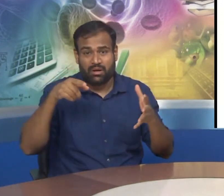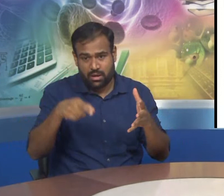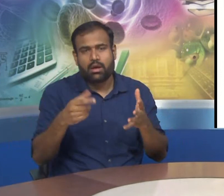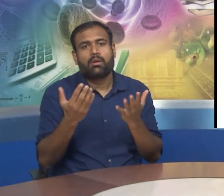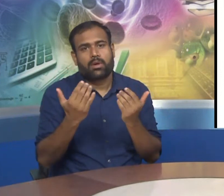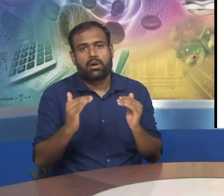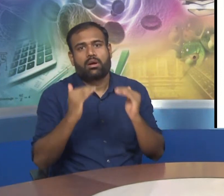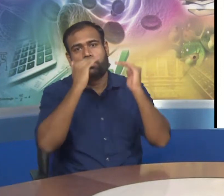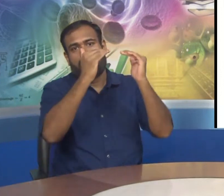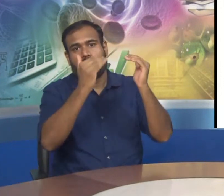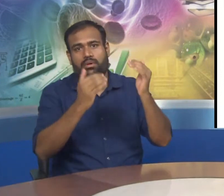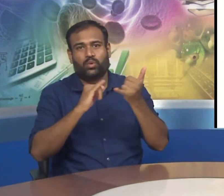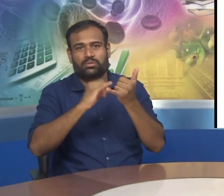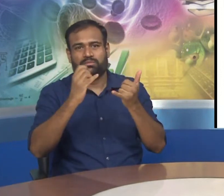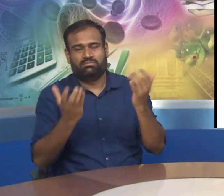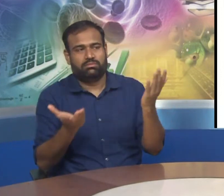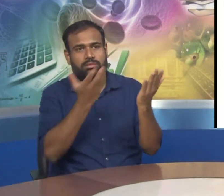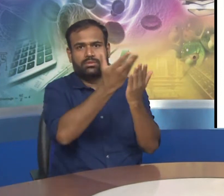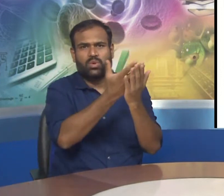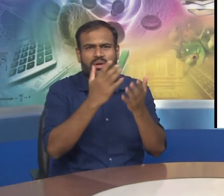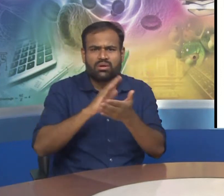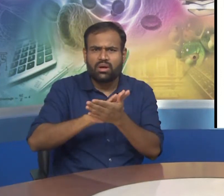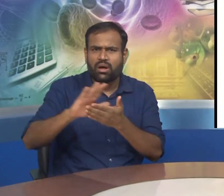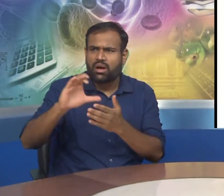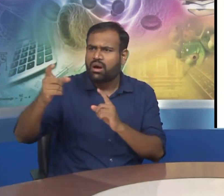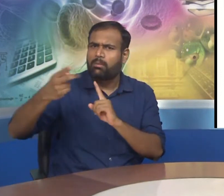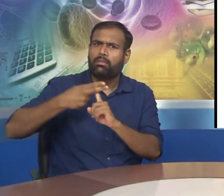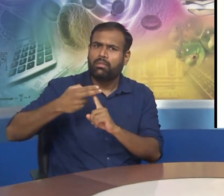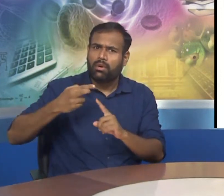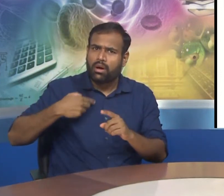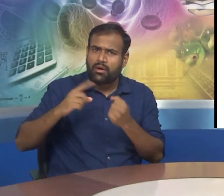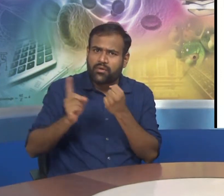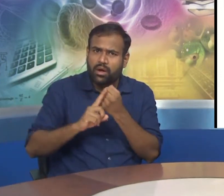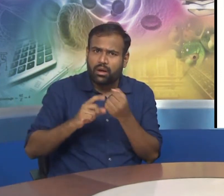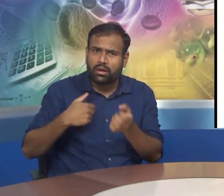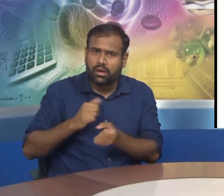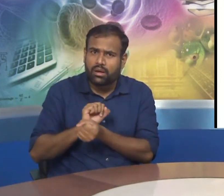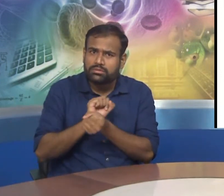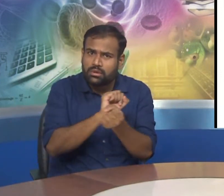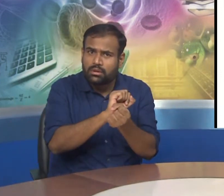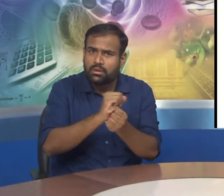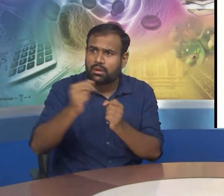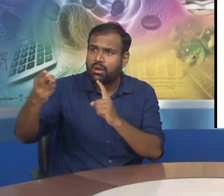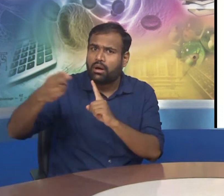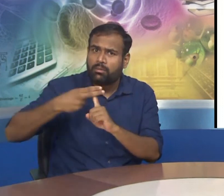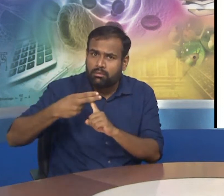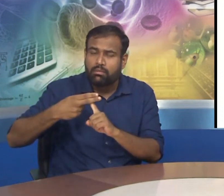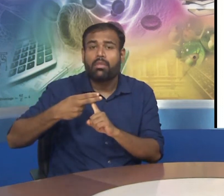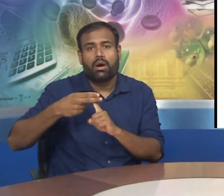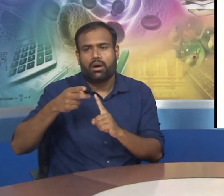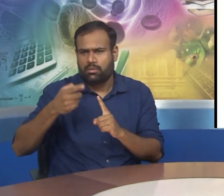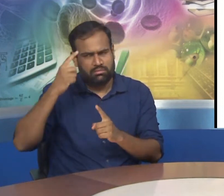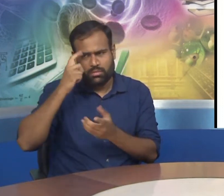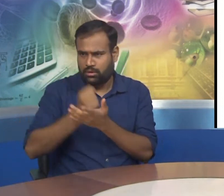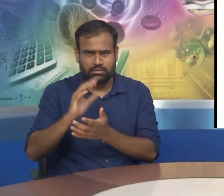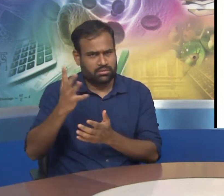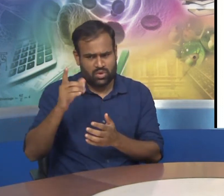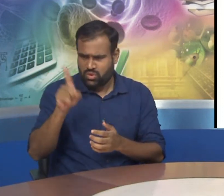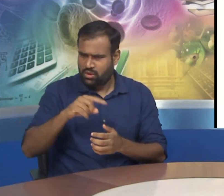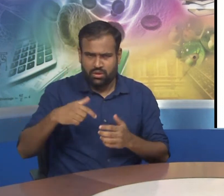An appeal may be brought to the Supreme Court against a High Court decision in a criminal case in a number